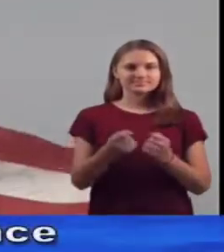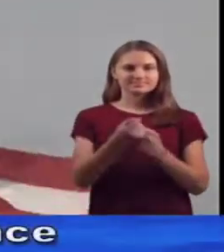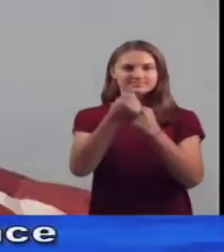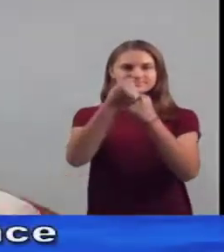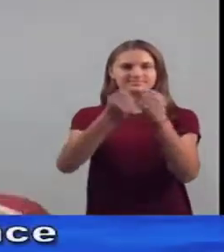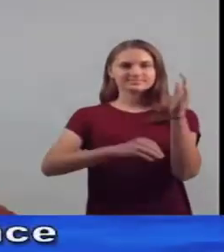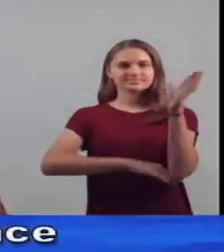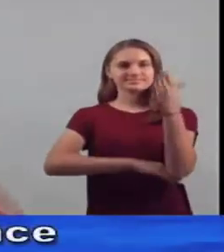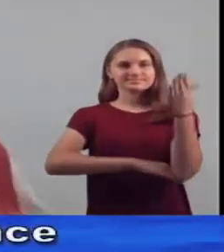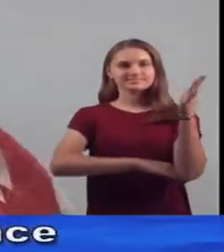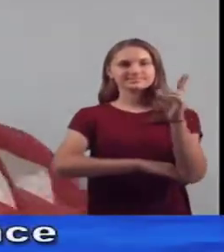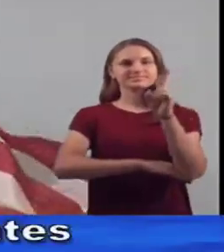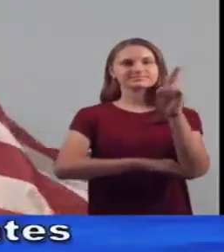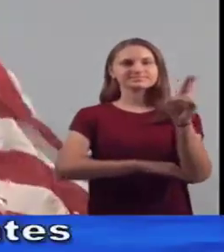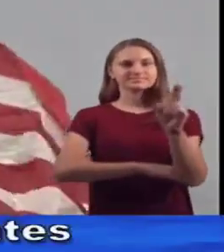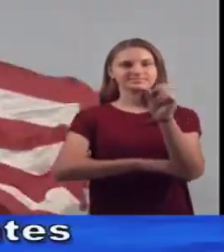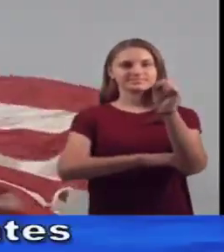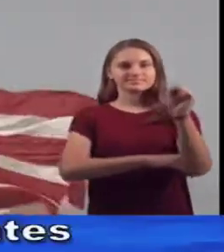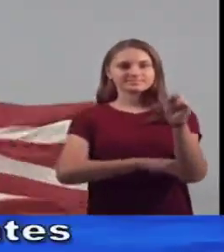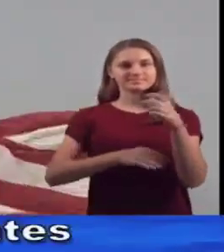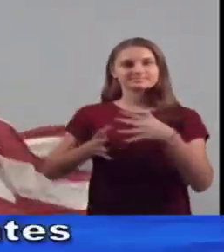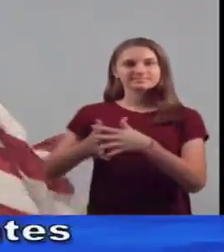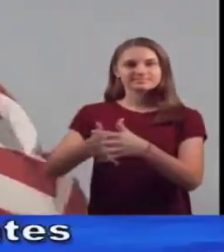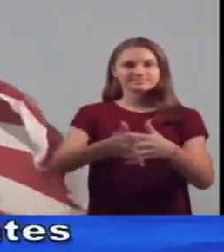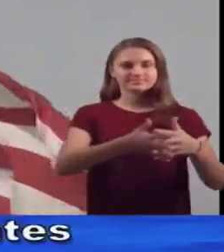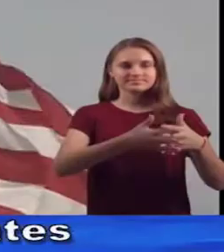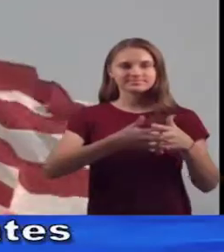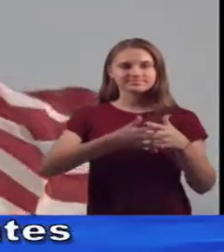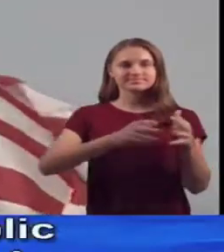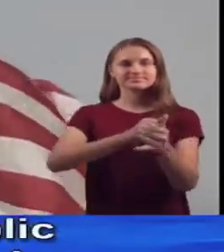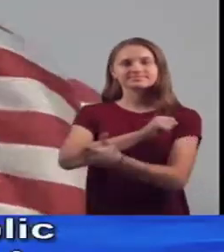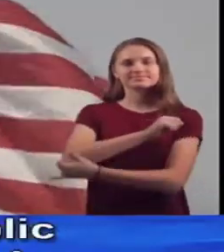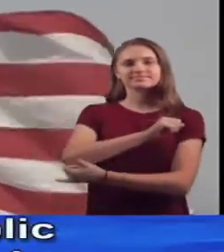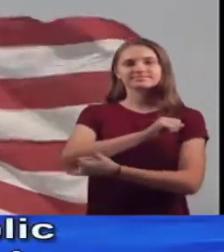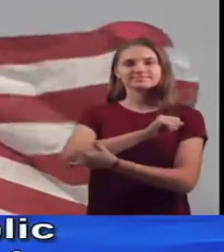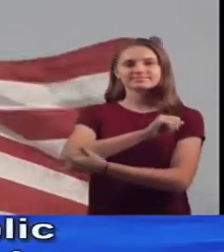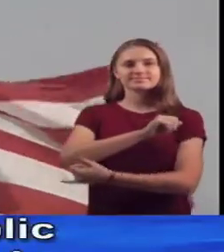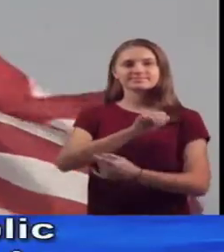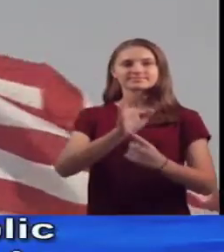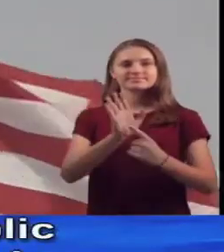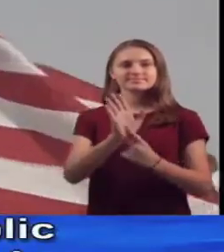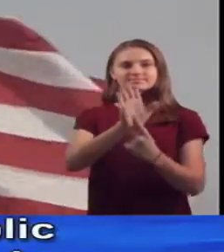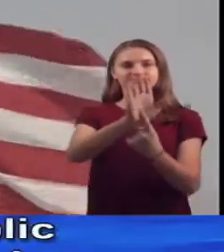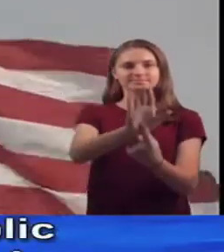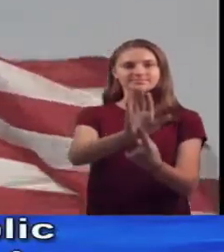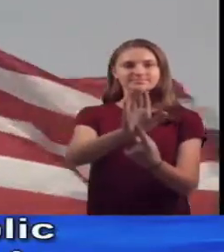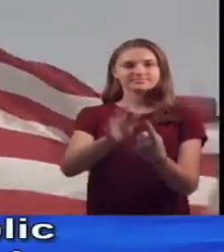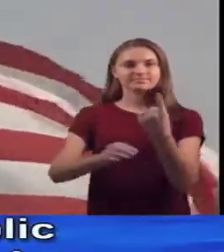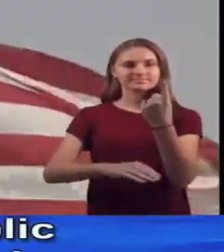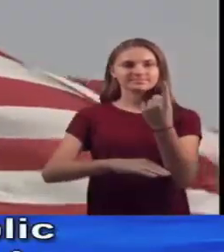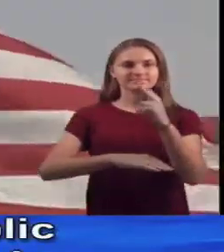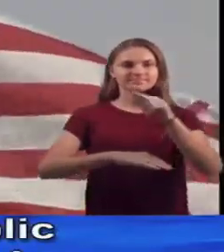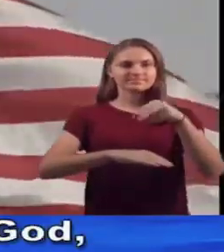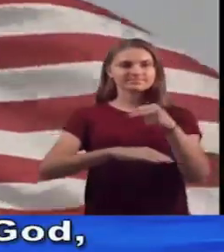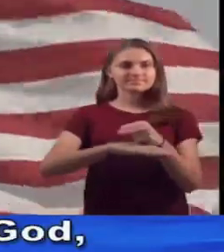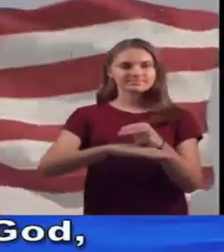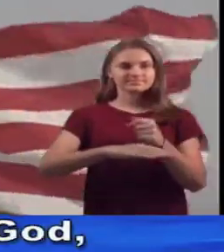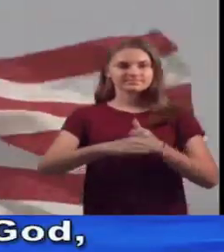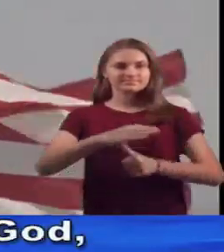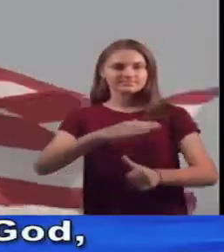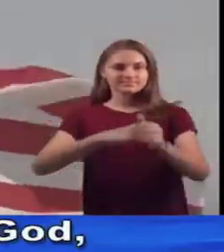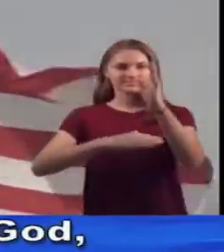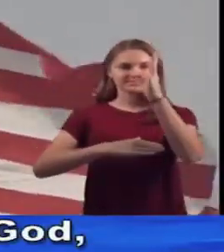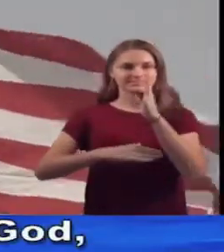pledge allegiance to the flag of the United States of America and to the republic for which it stands,